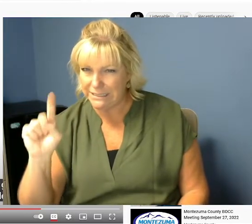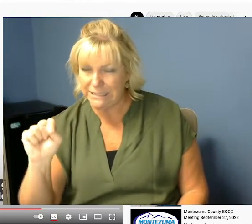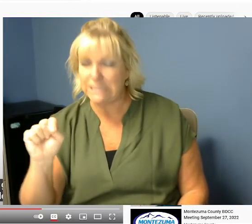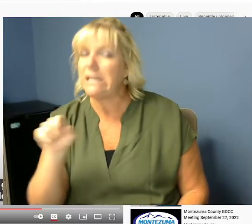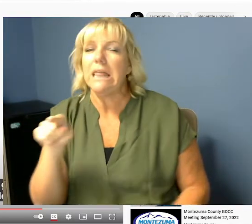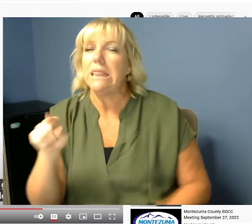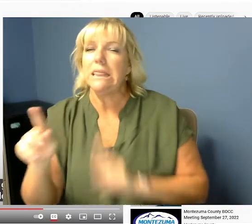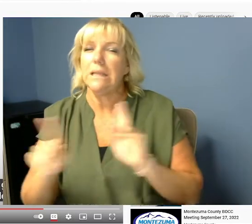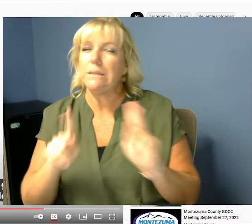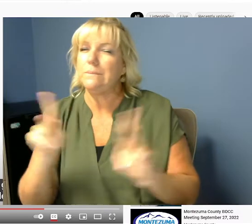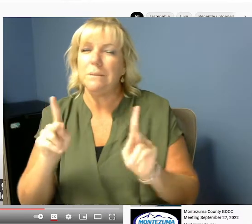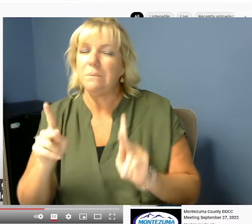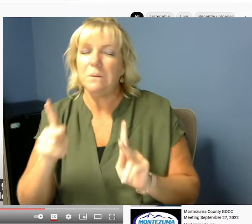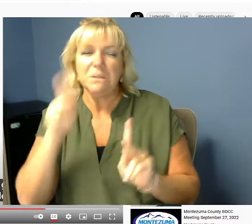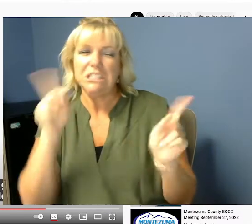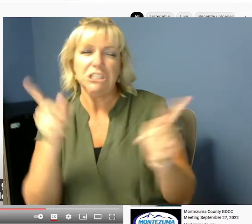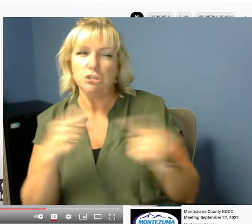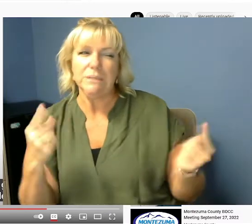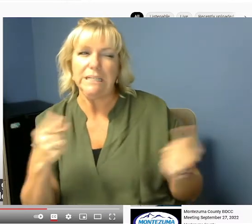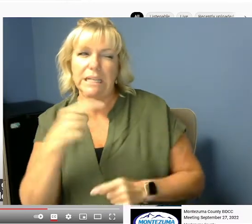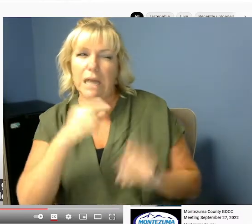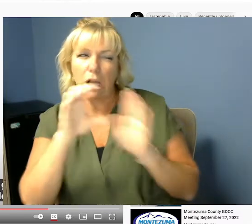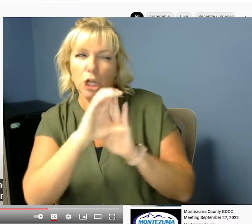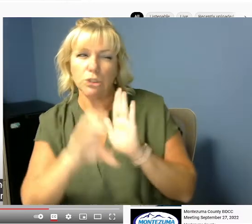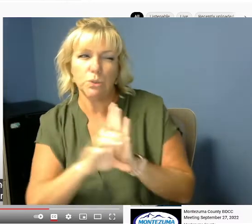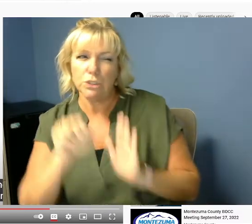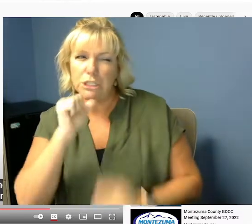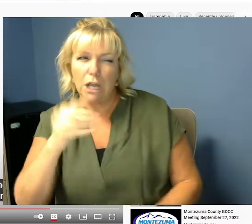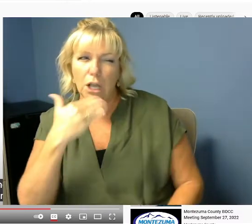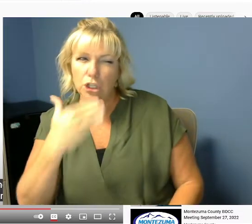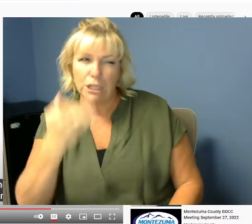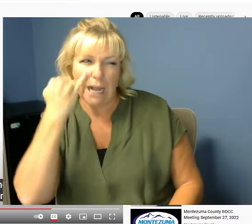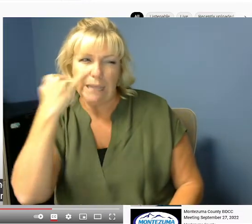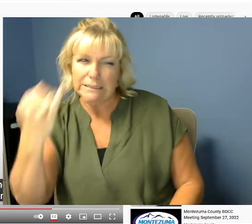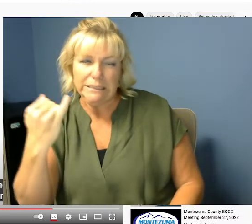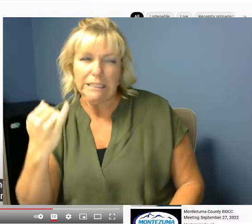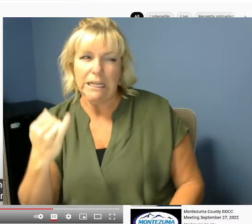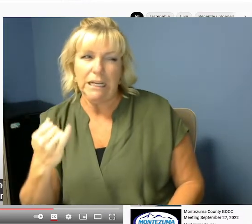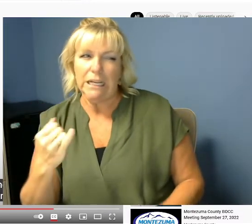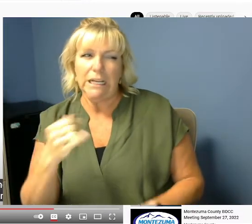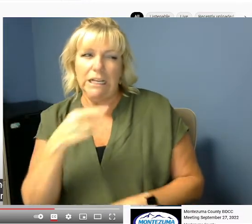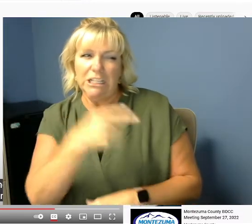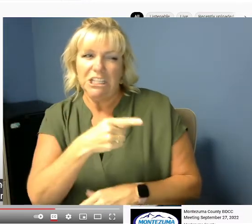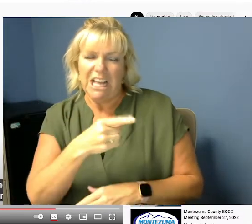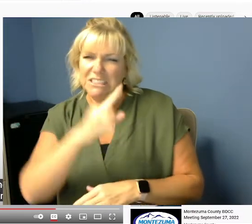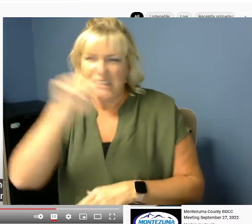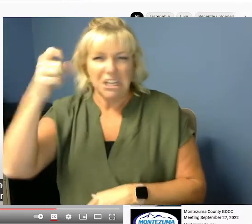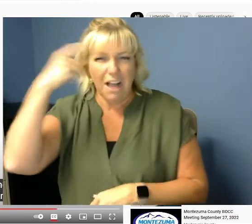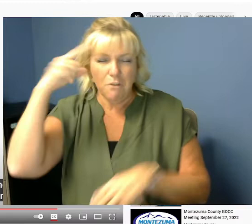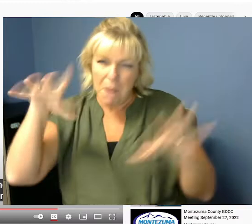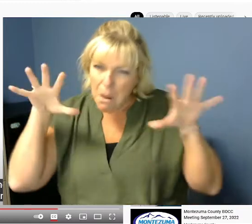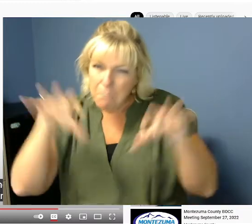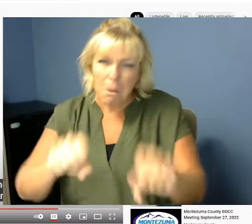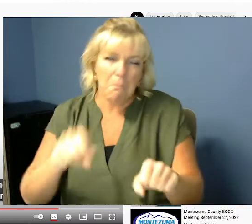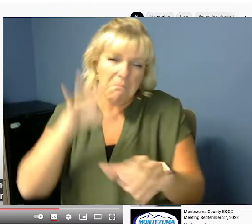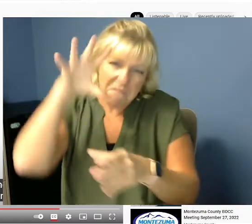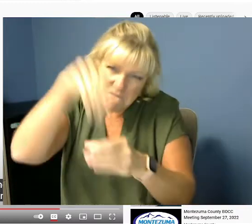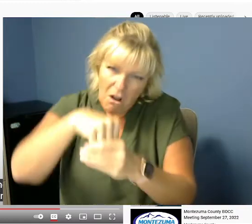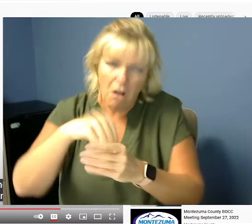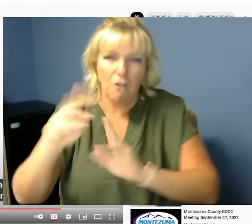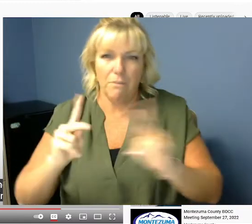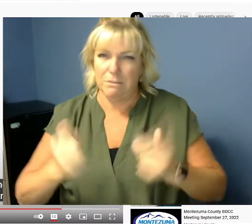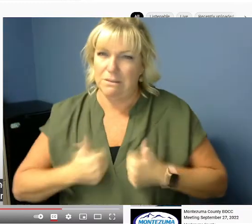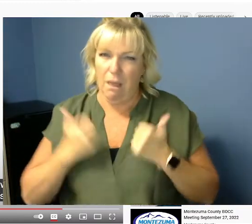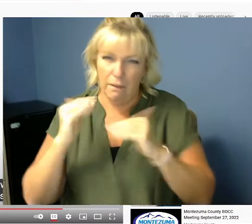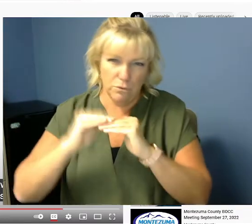We're gonna delve into this deeper in the lecture, but just to kind of introduce it to you. And so that's there at the end. And then